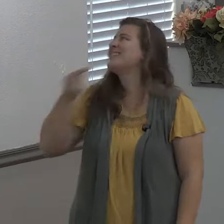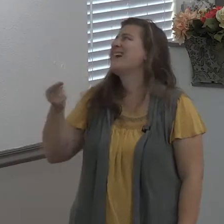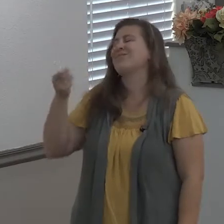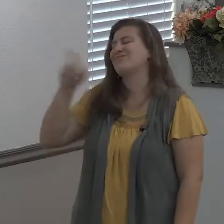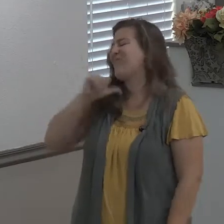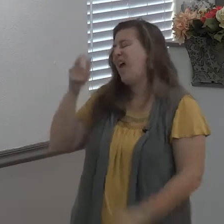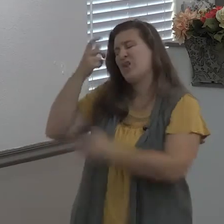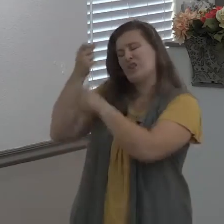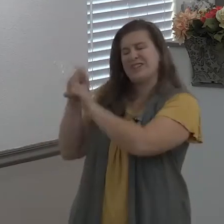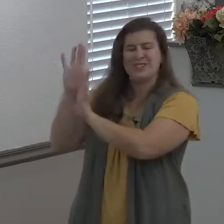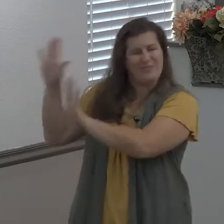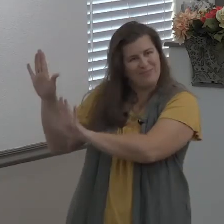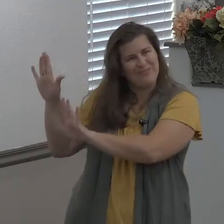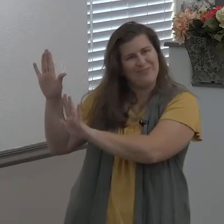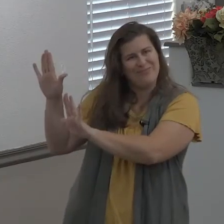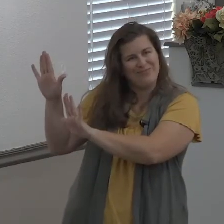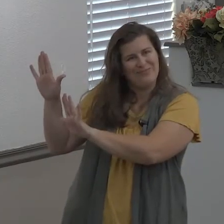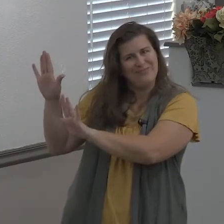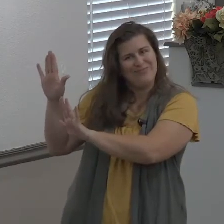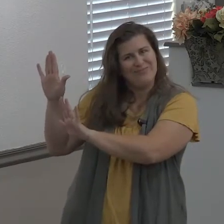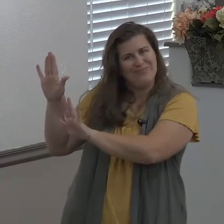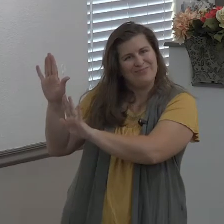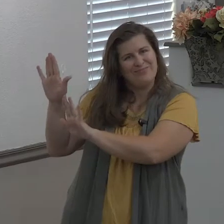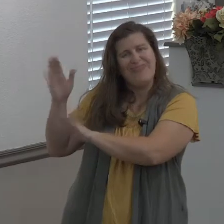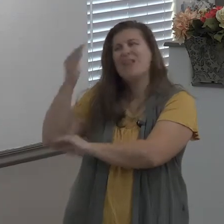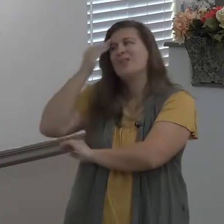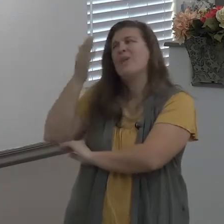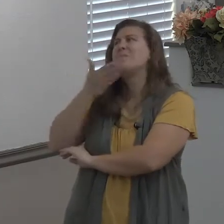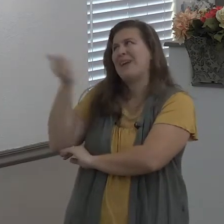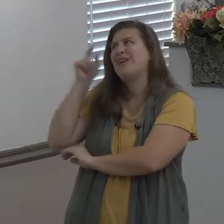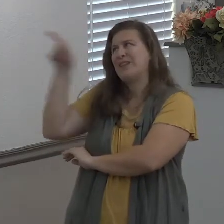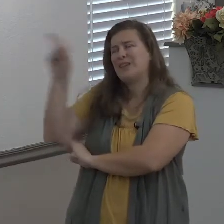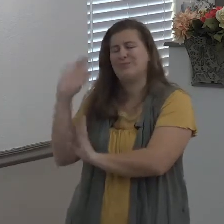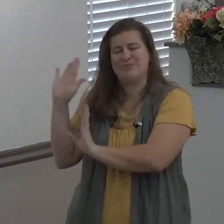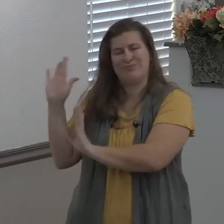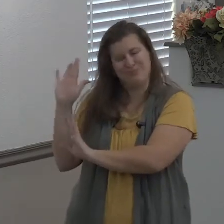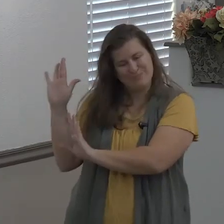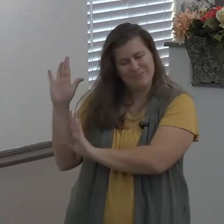do it better than he does, what we say is, I don't trust you.